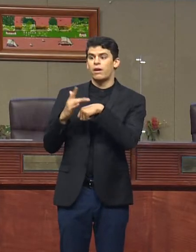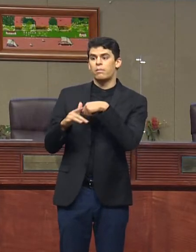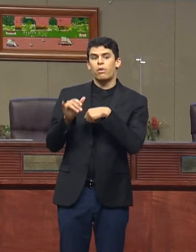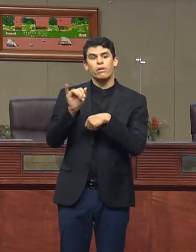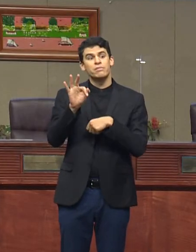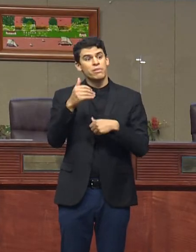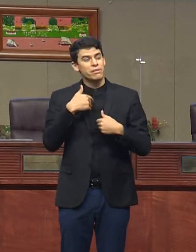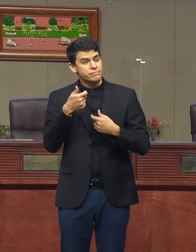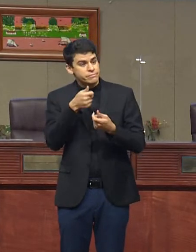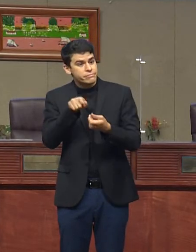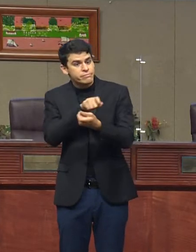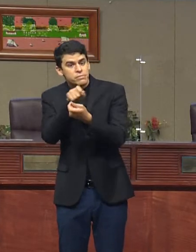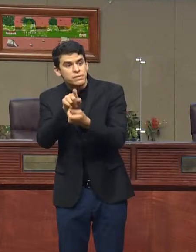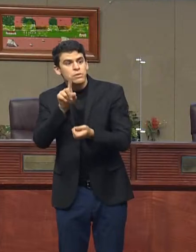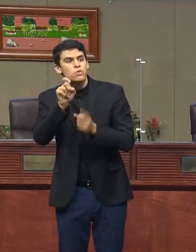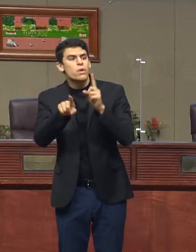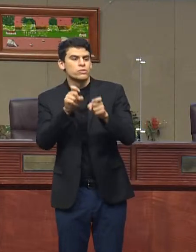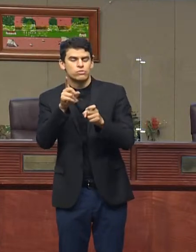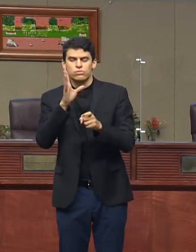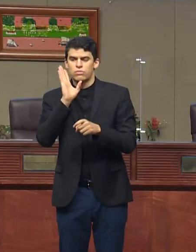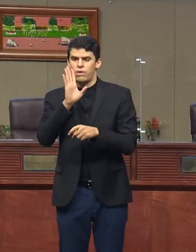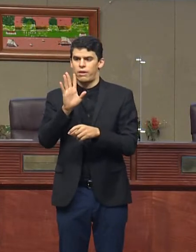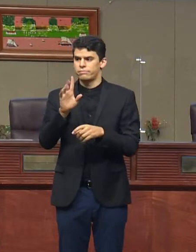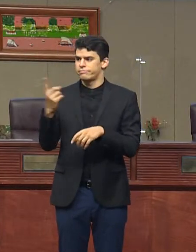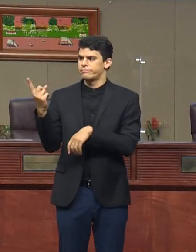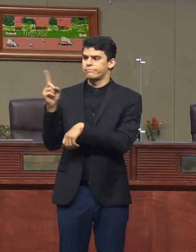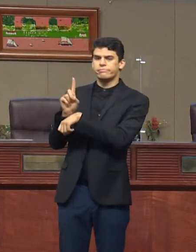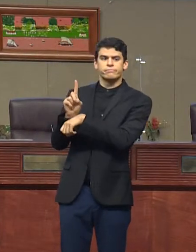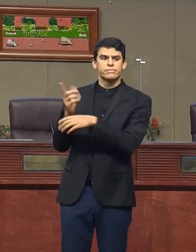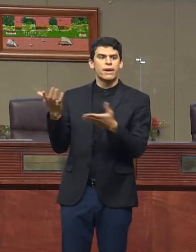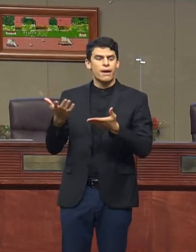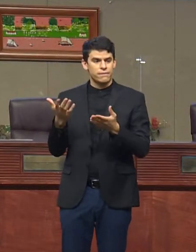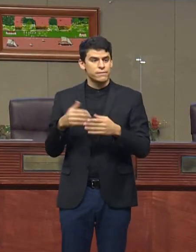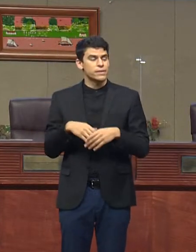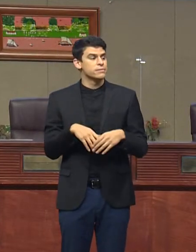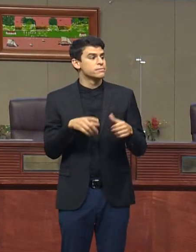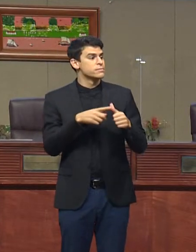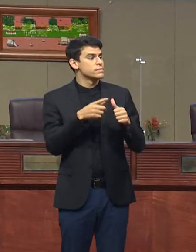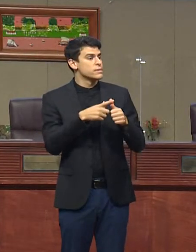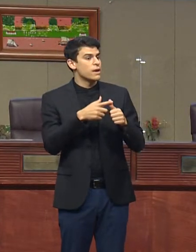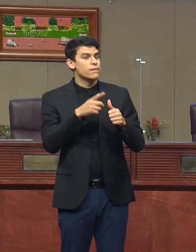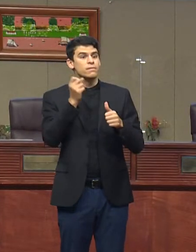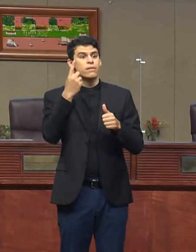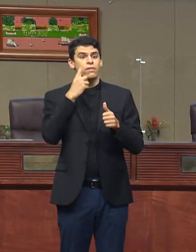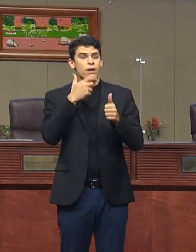of the information that we will share. We have our compliance team